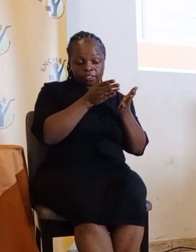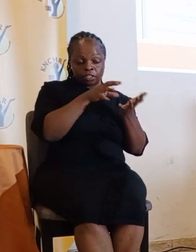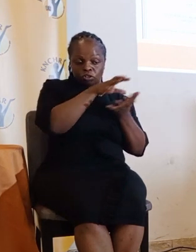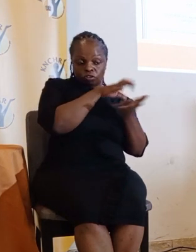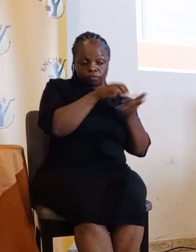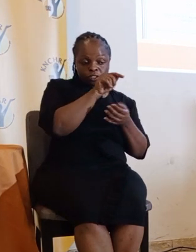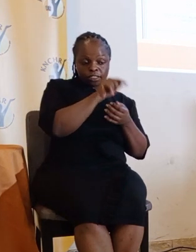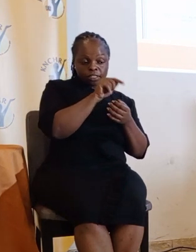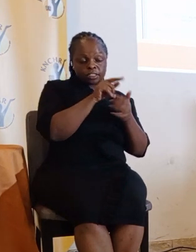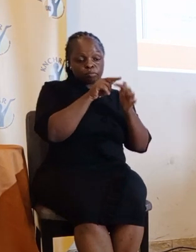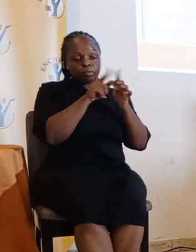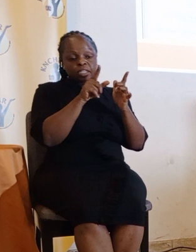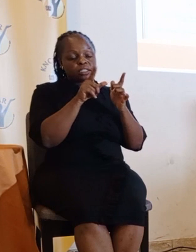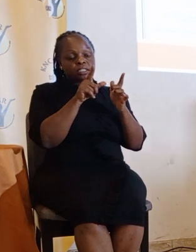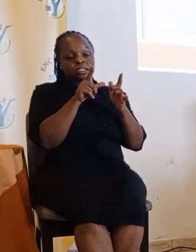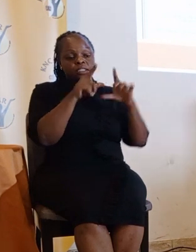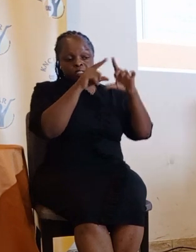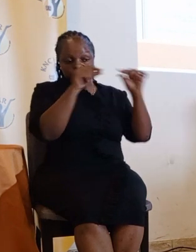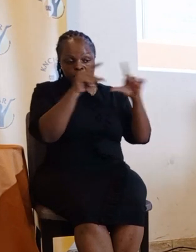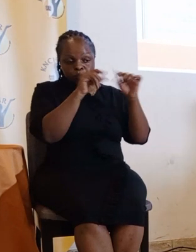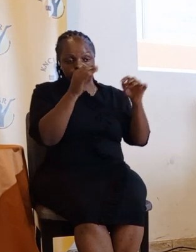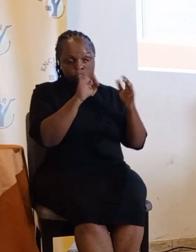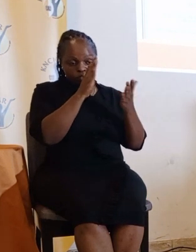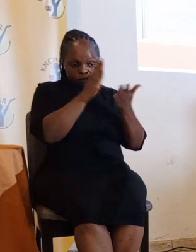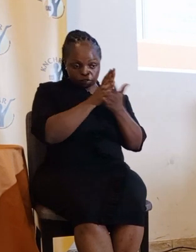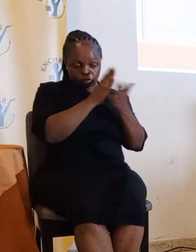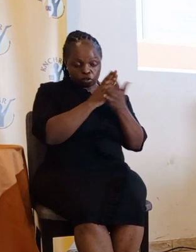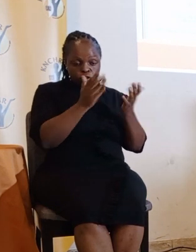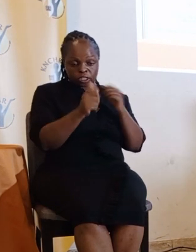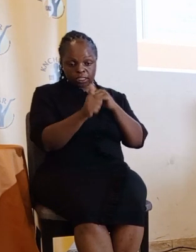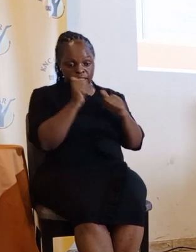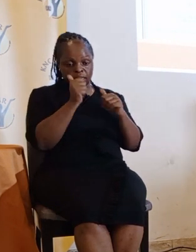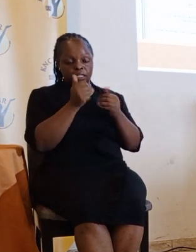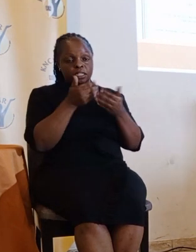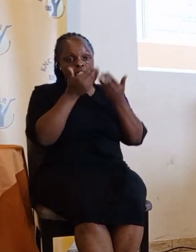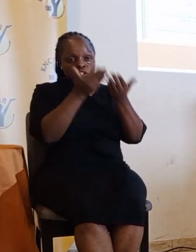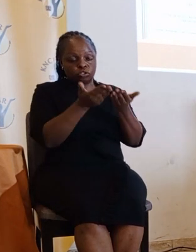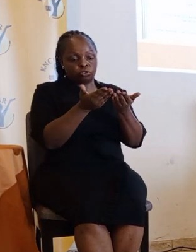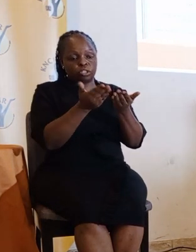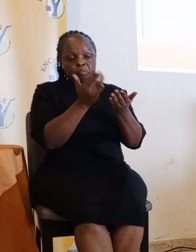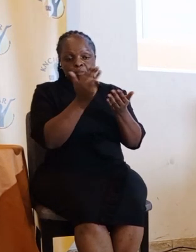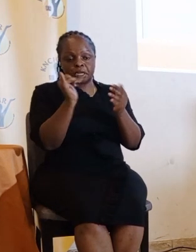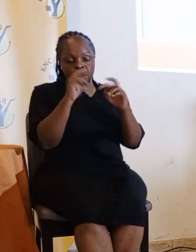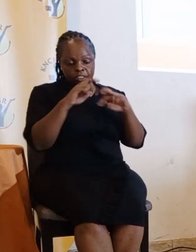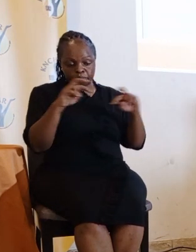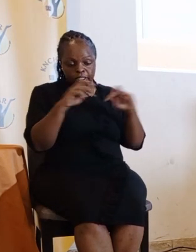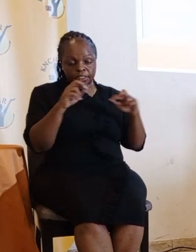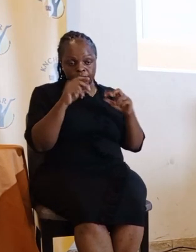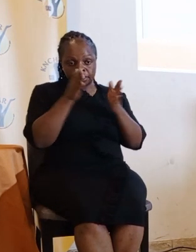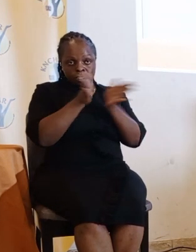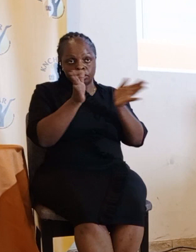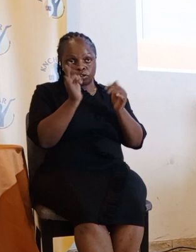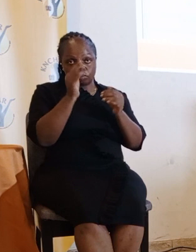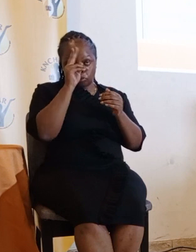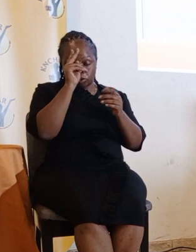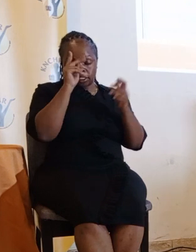formal statement of confirmation or denial has been issued by the Inspector General of Police.